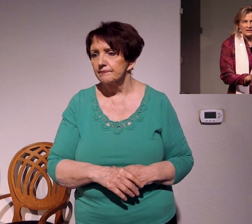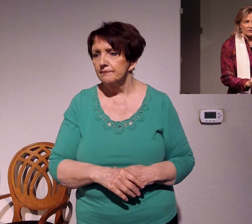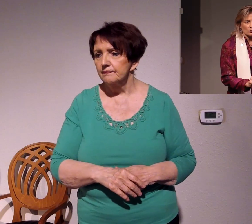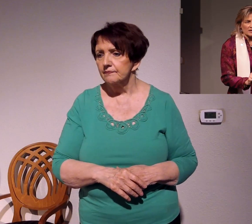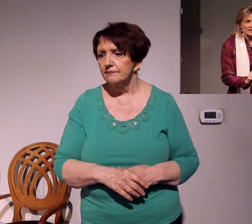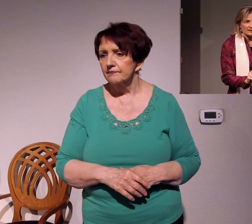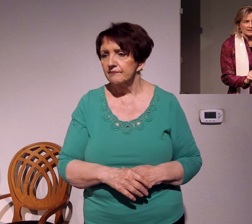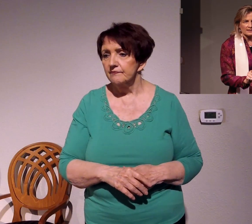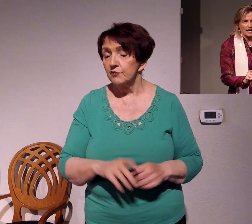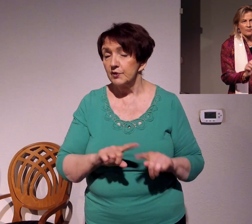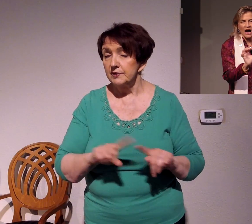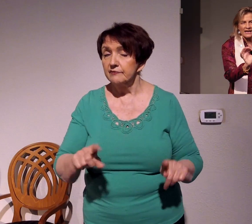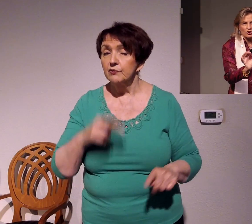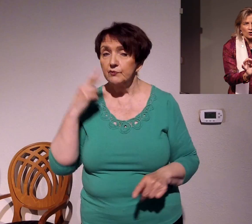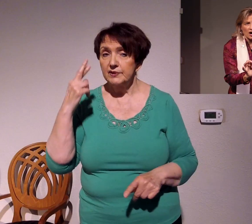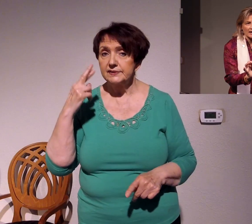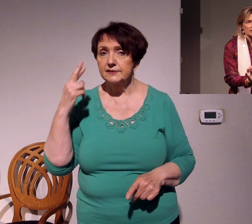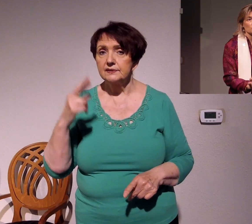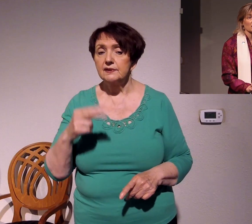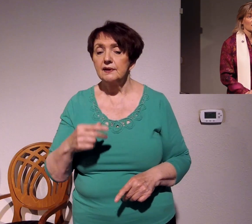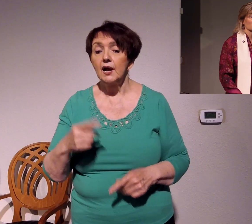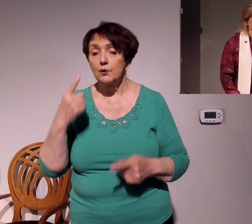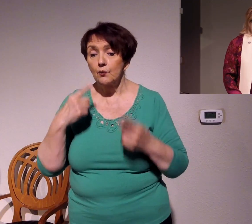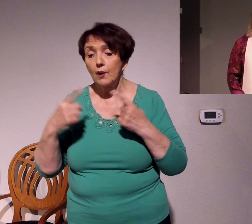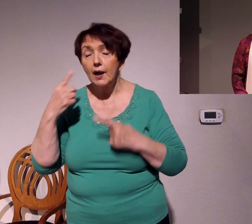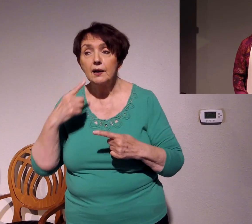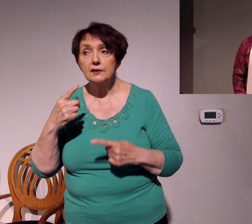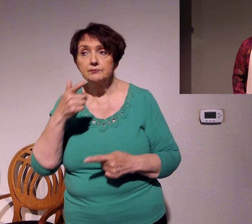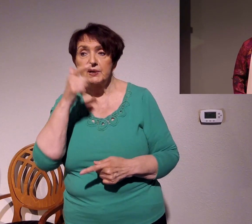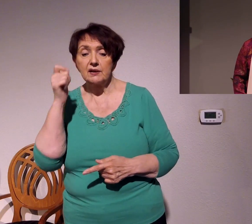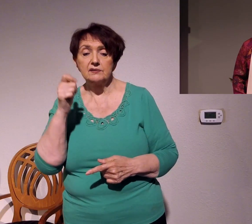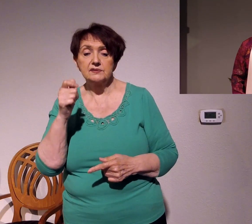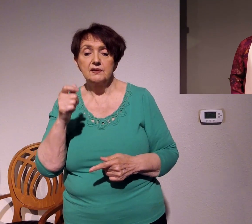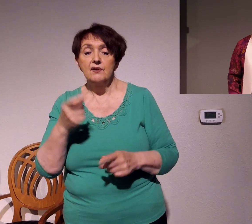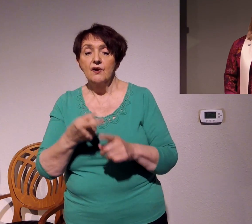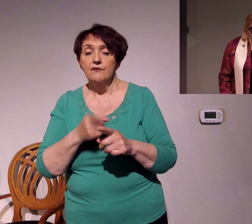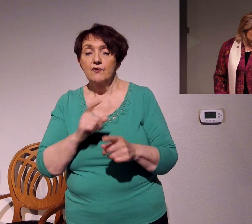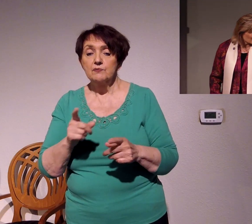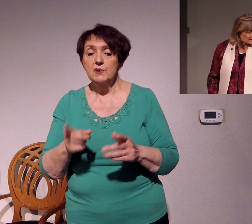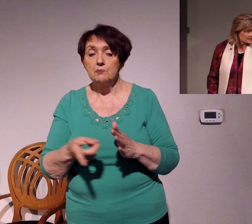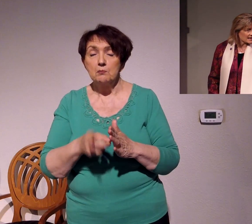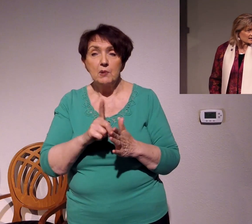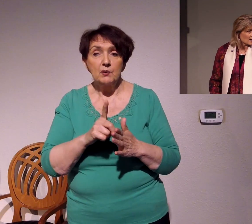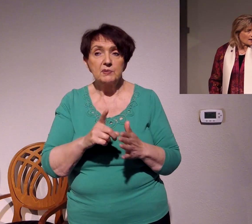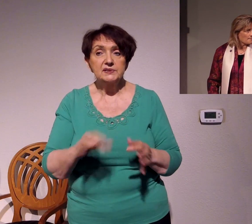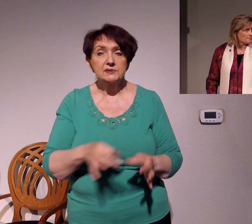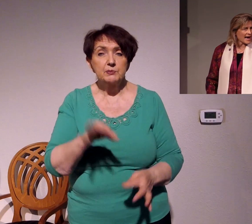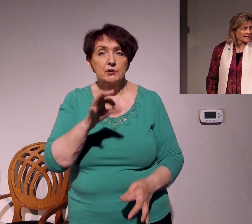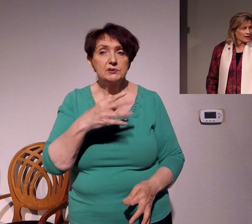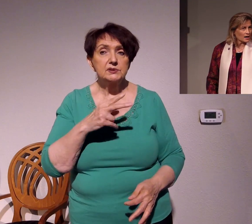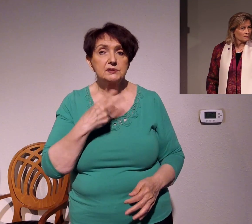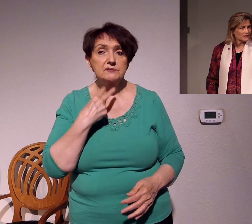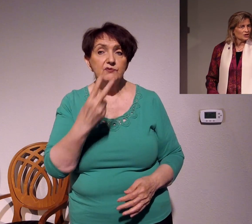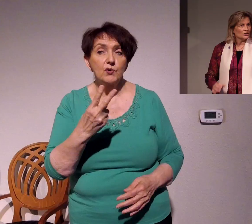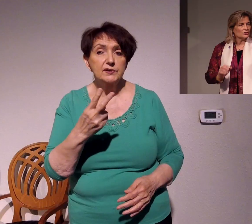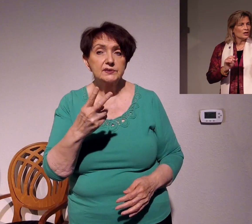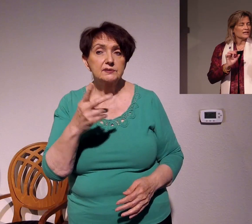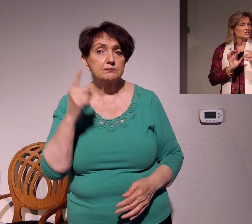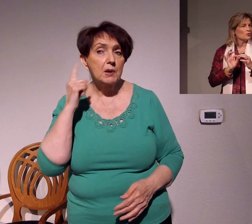But for a different reason this time. I cried because from the moment the Spirit within me said, "Back